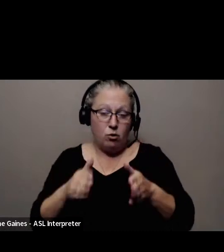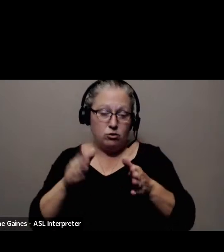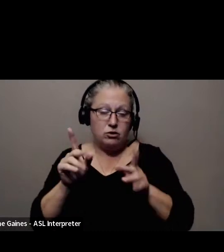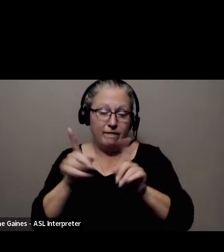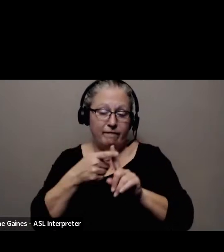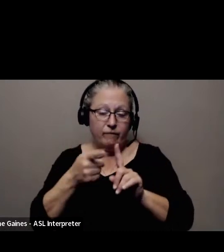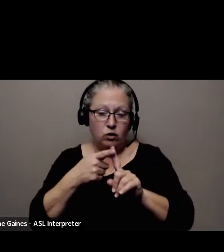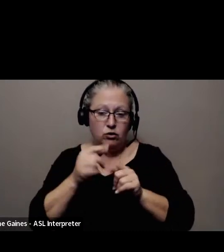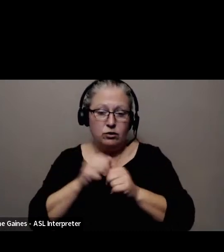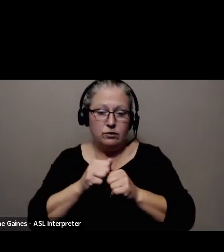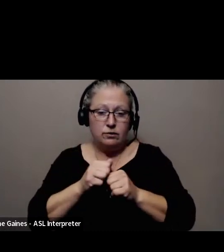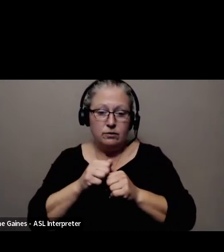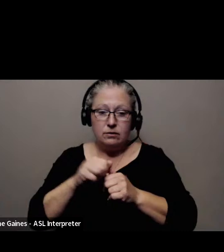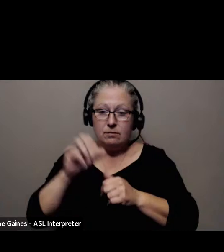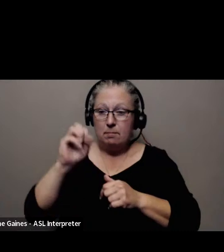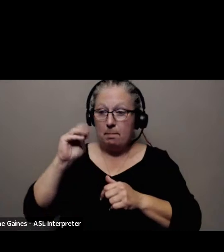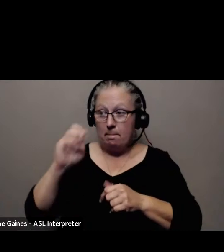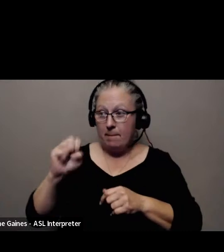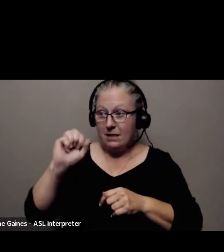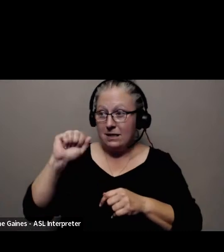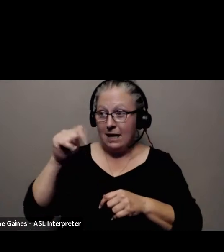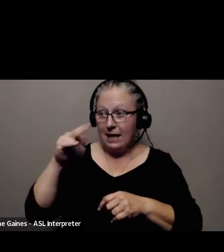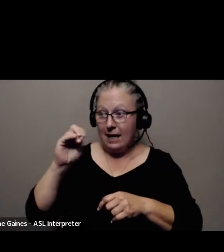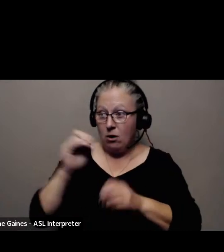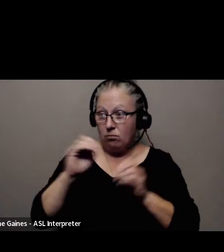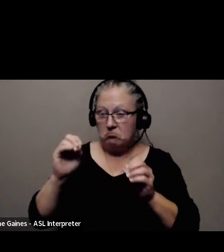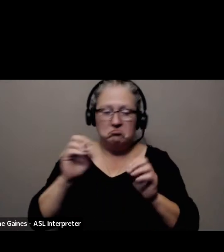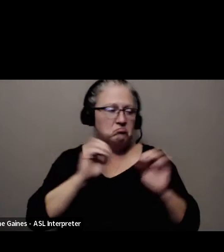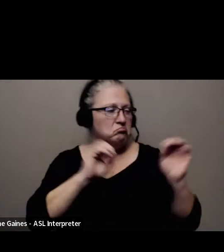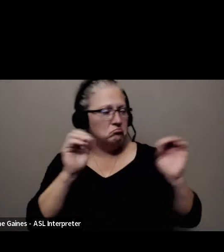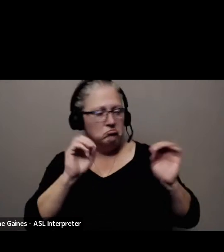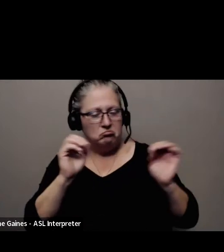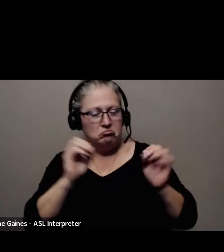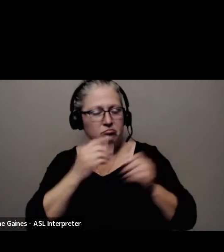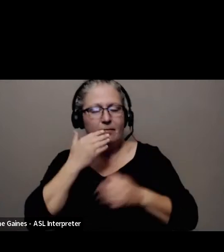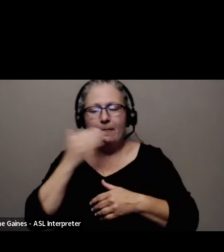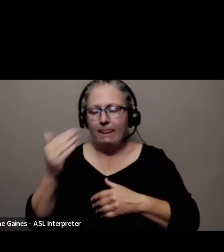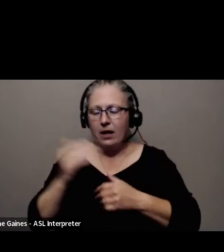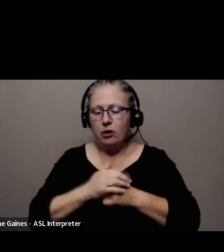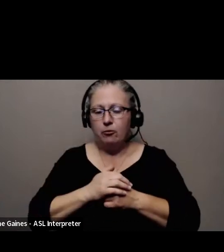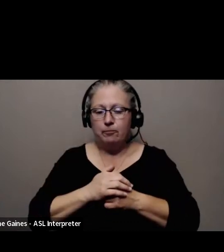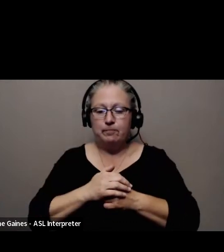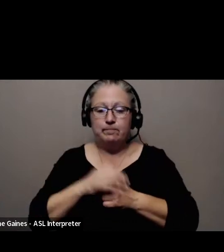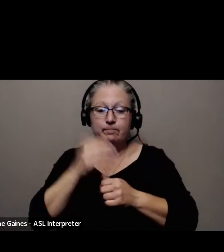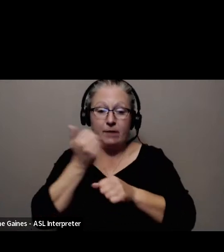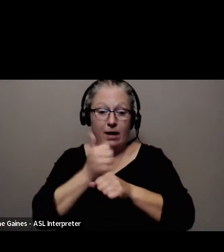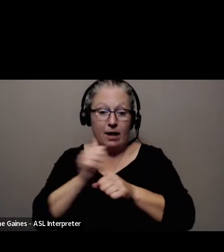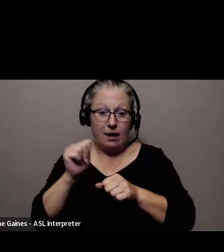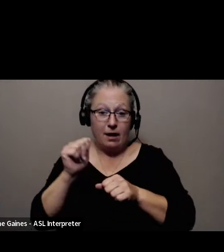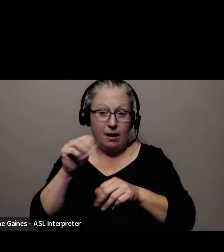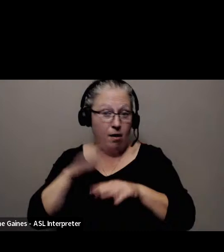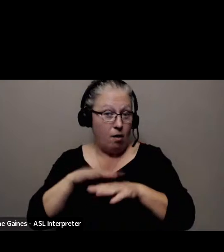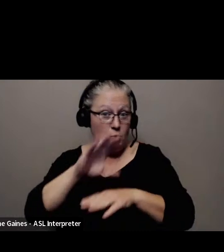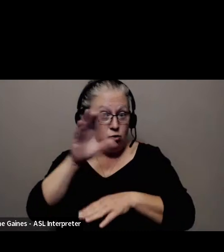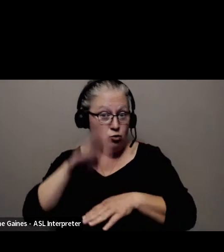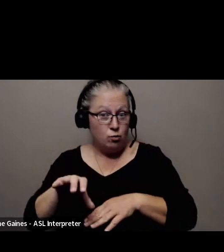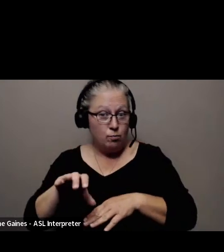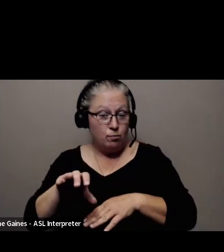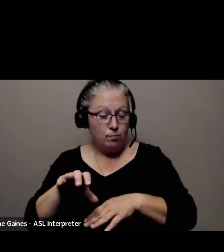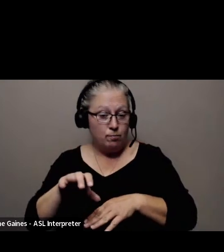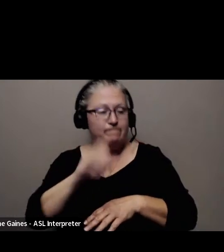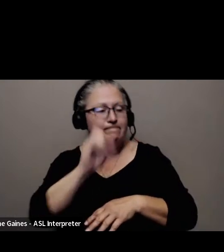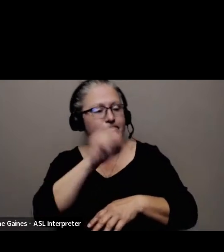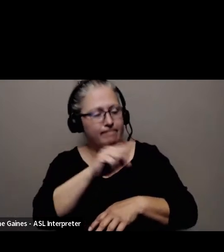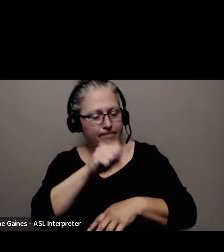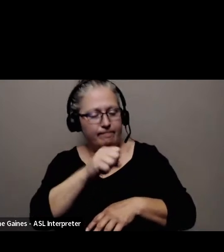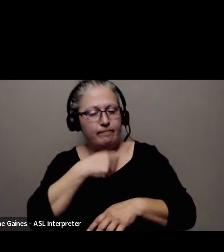first. Ms. Aquino, are there any? There are no requests. Okay, thank you. And now, is there anybody on Zoom? Yes,